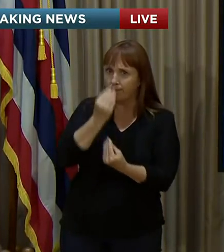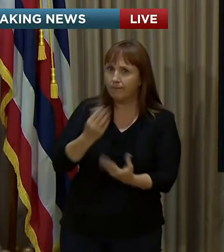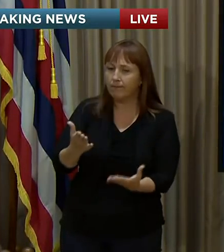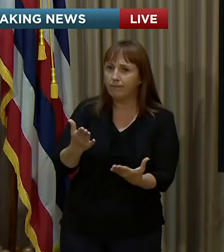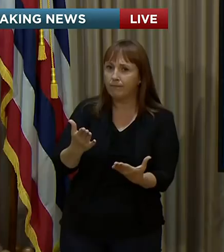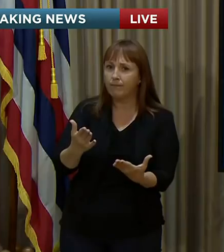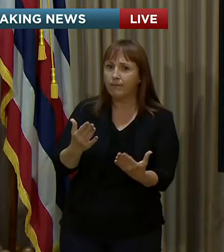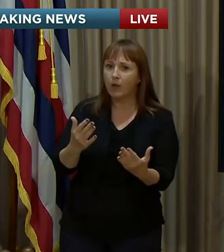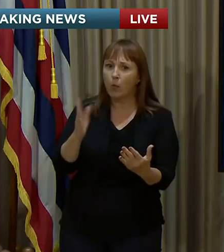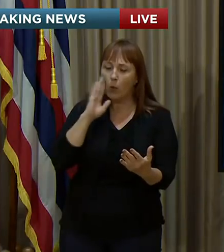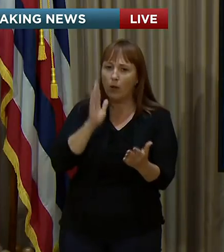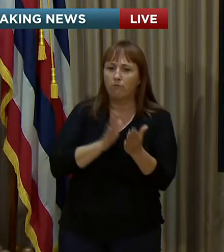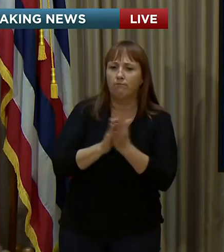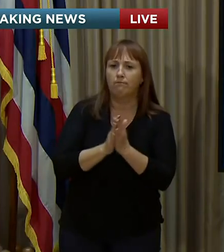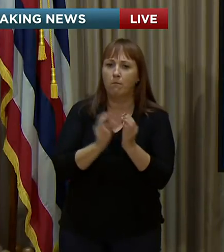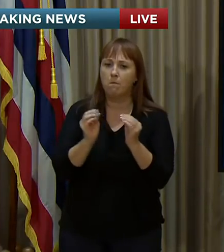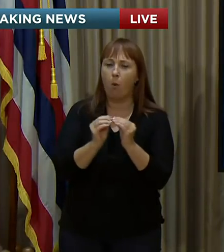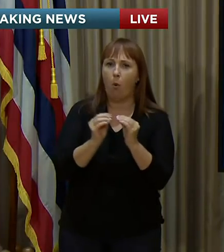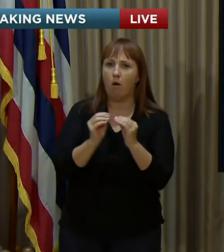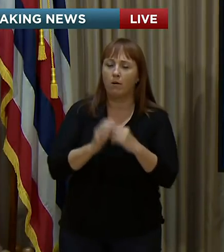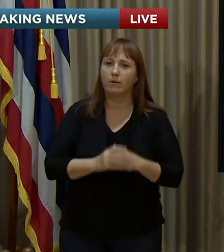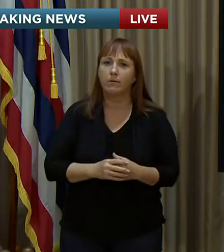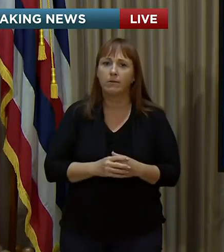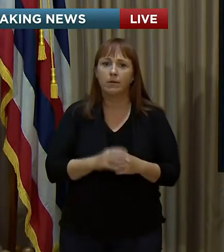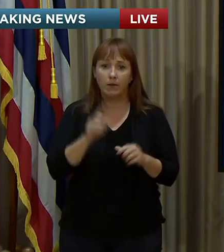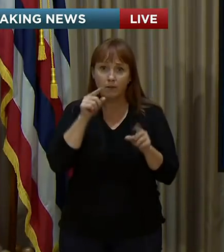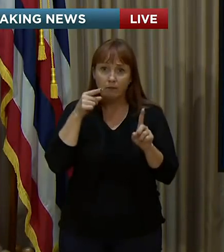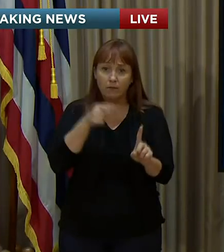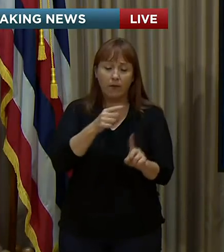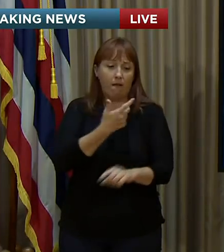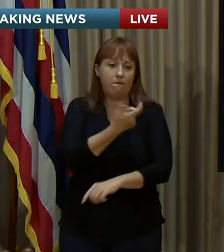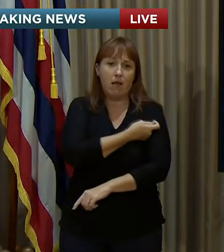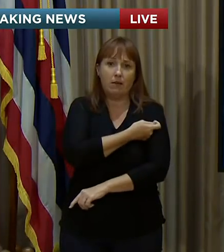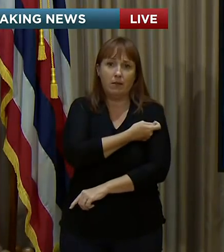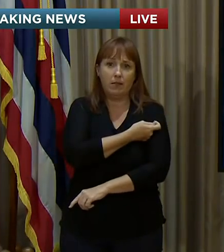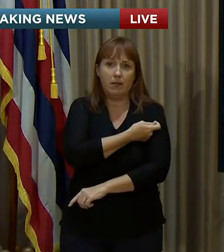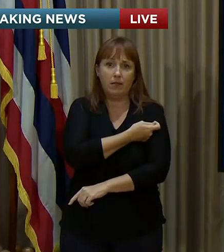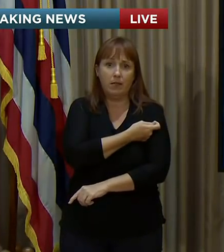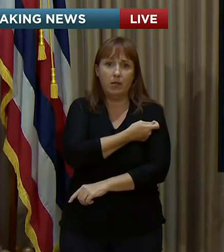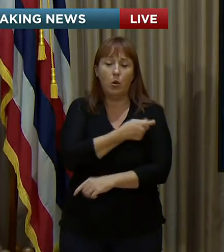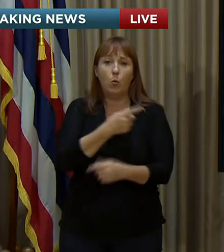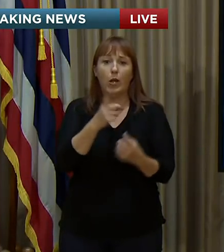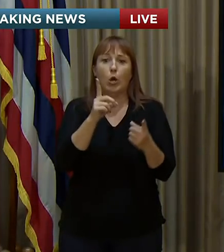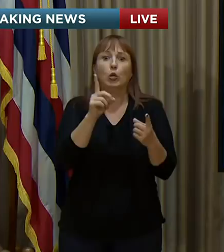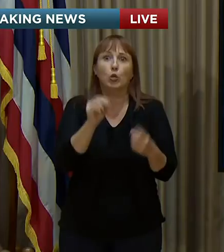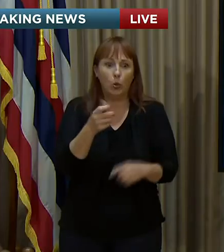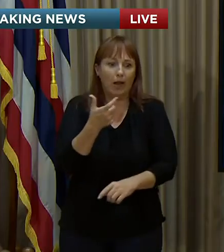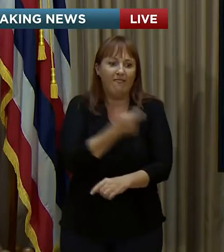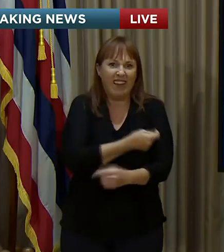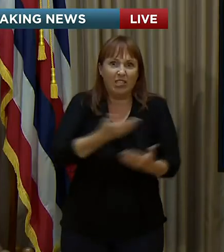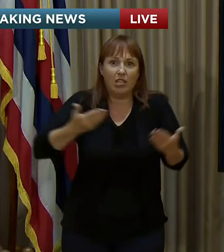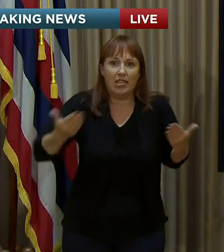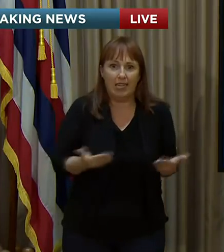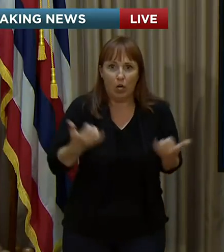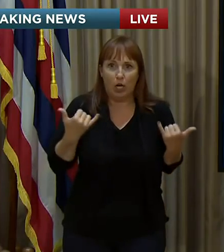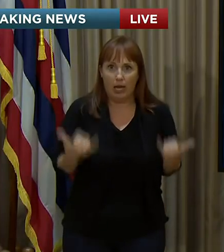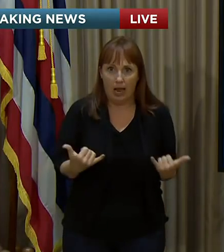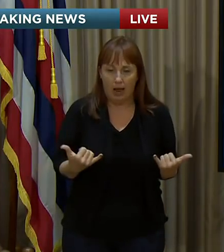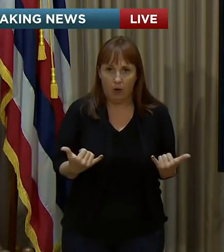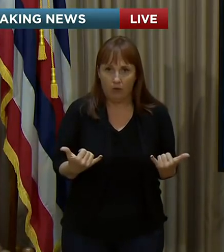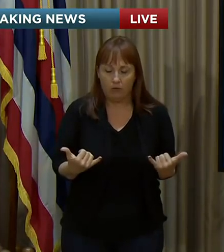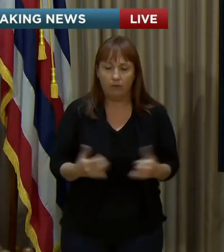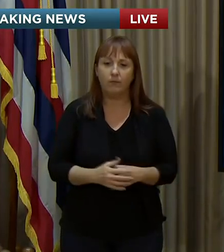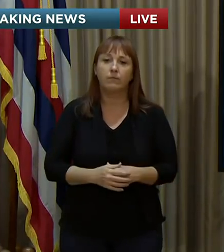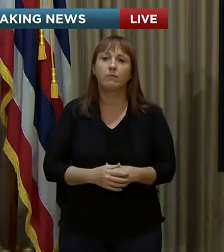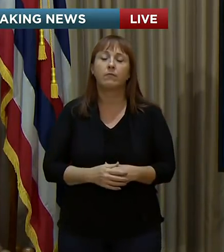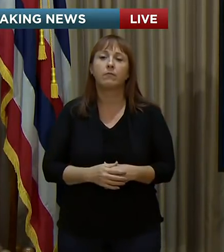our game in that in respects to vaccination. We're doing the vaccination here, and so we're hoping that